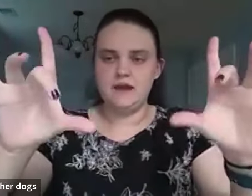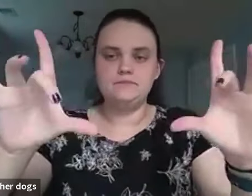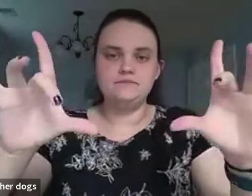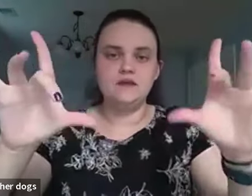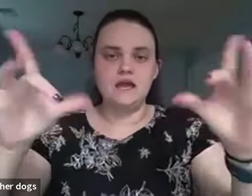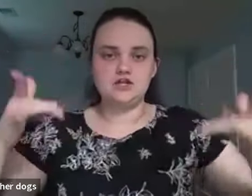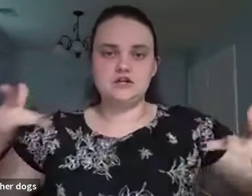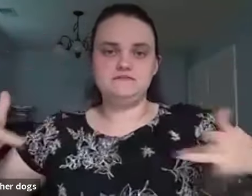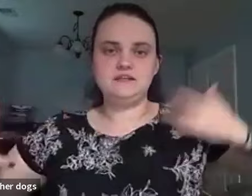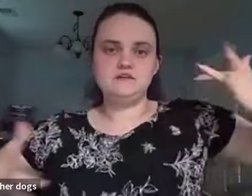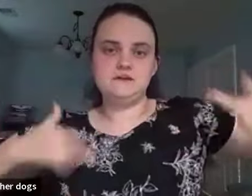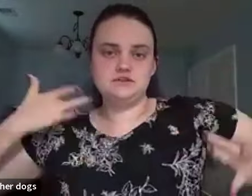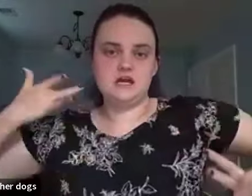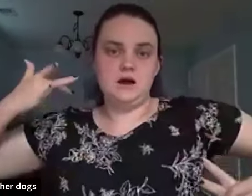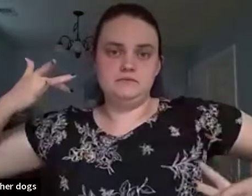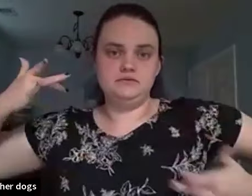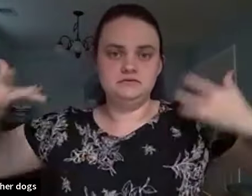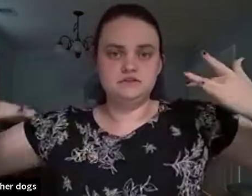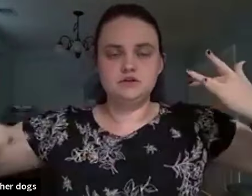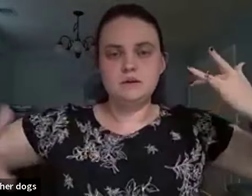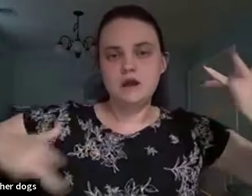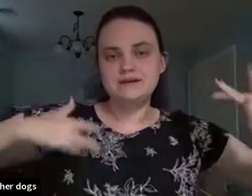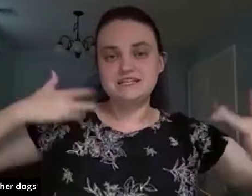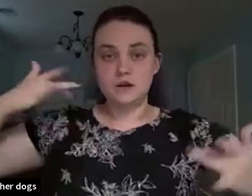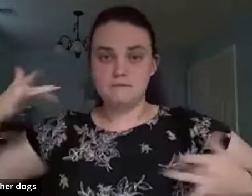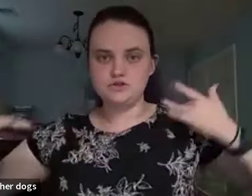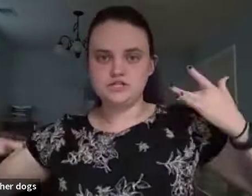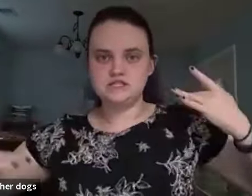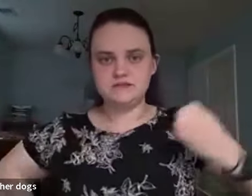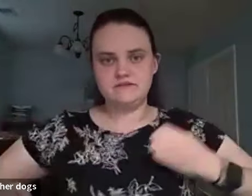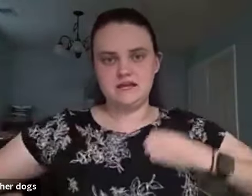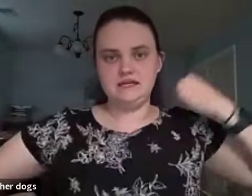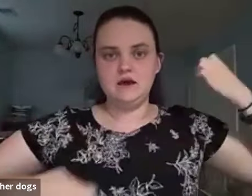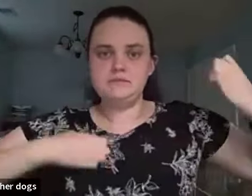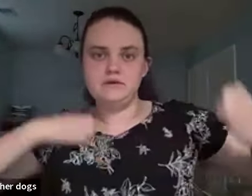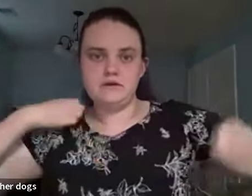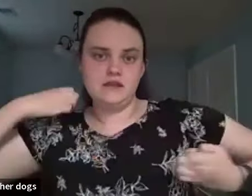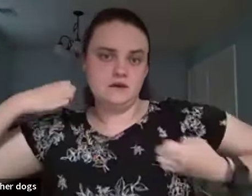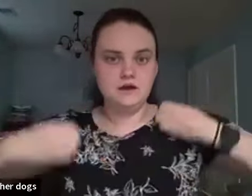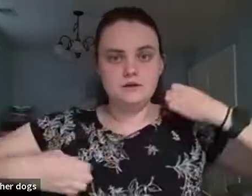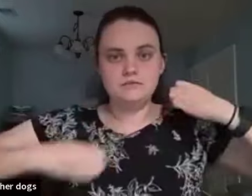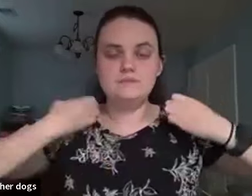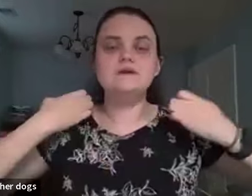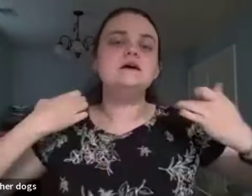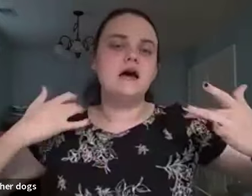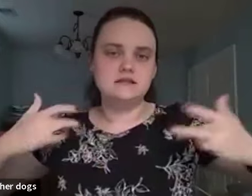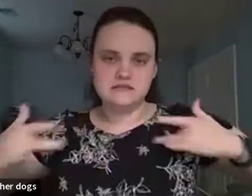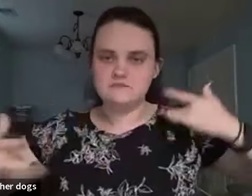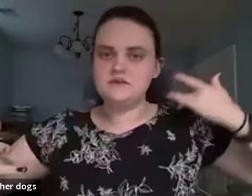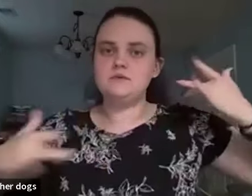that. And you're going to flick your fingers up. So remember how we did our emotions? We did that E up, then up. Same thing, but with